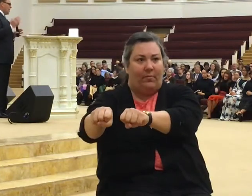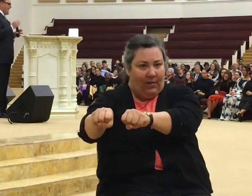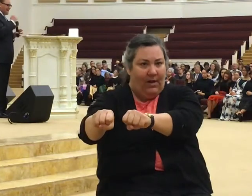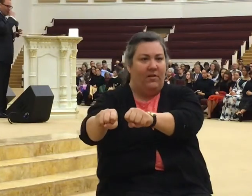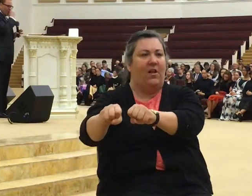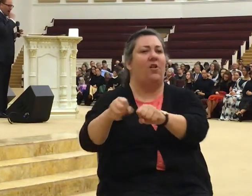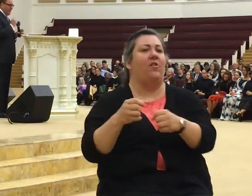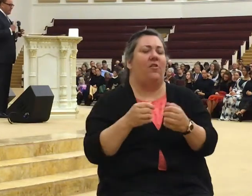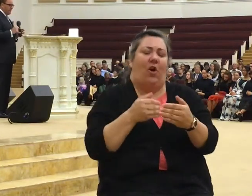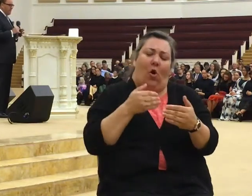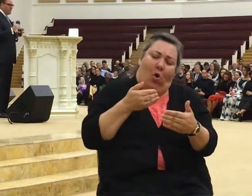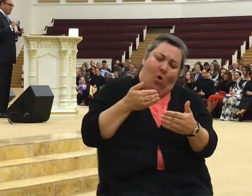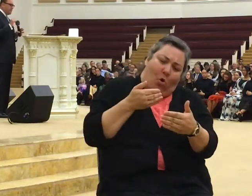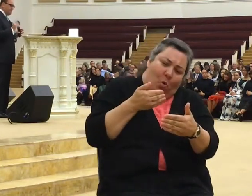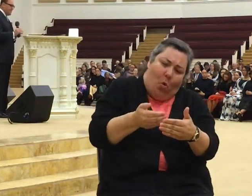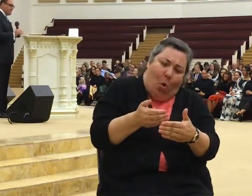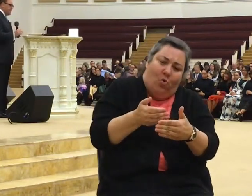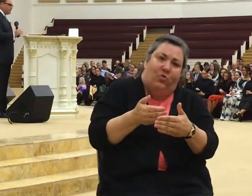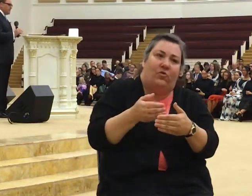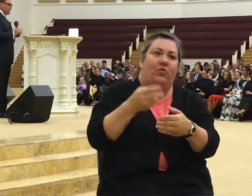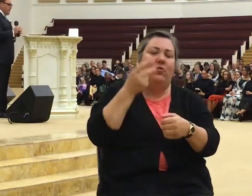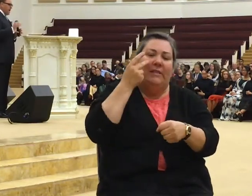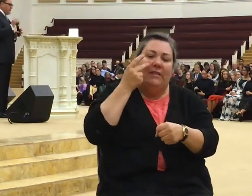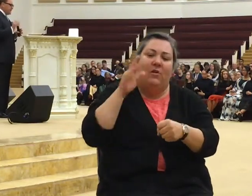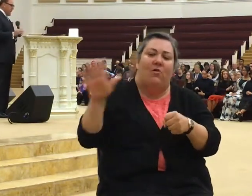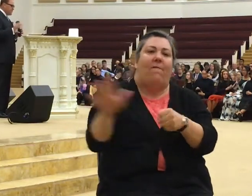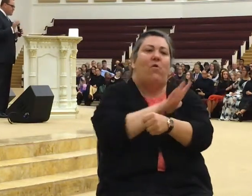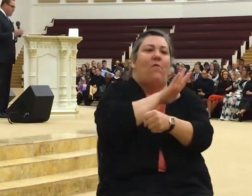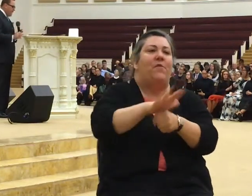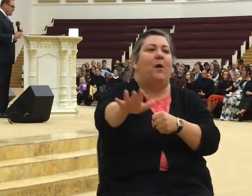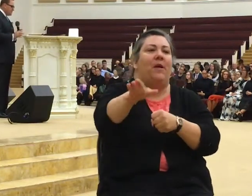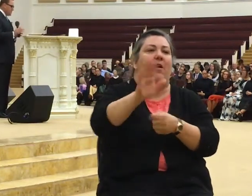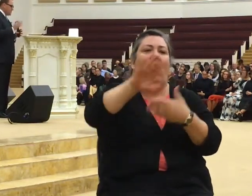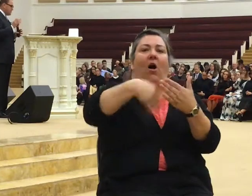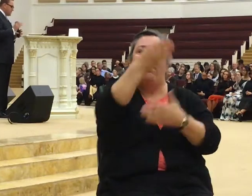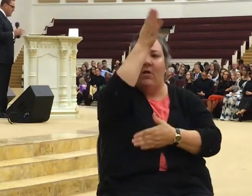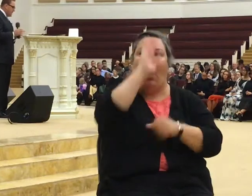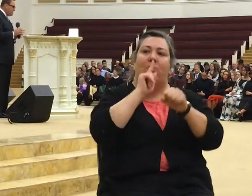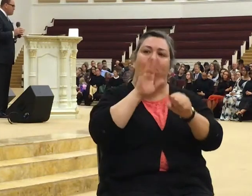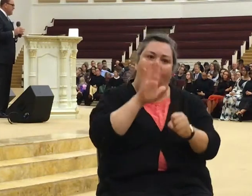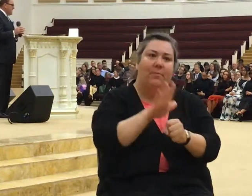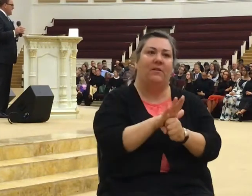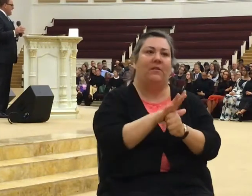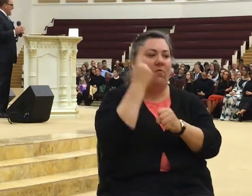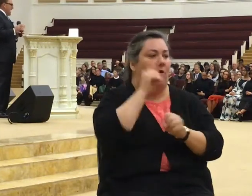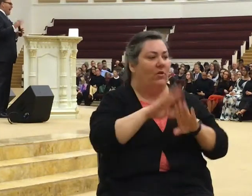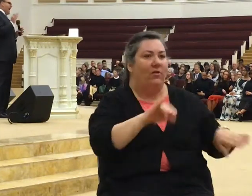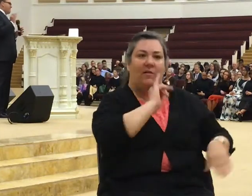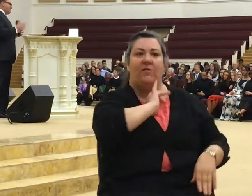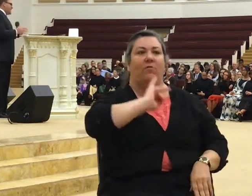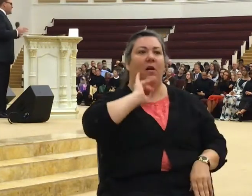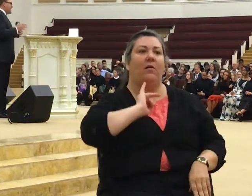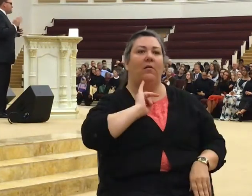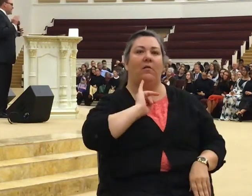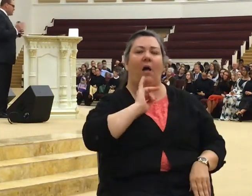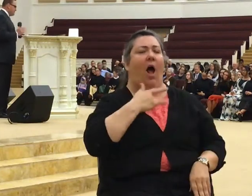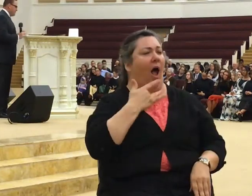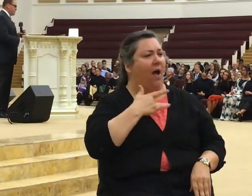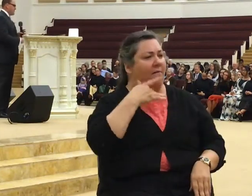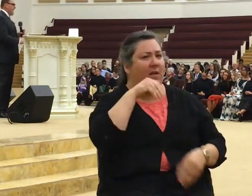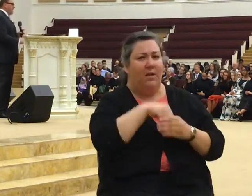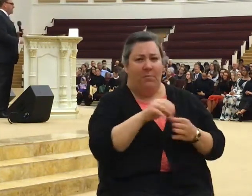little ways away from the fulfillment of God's promises to them. I feel in